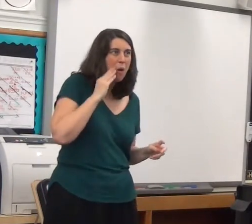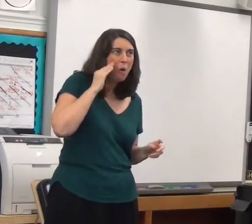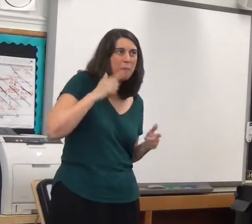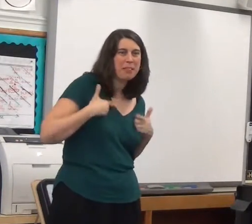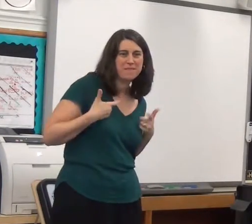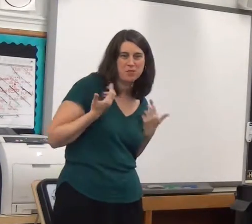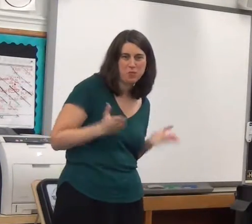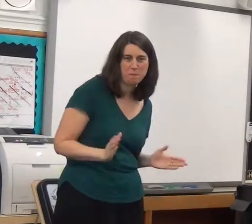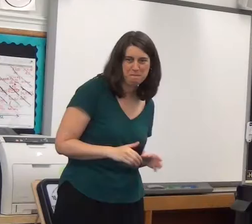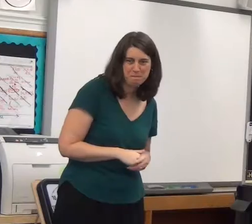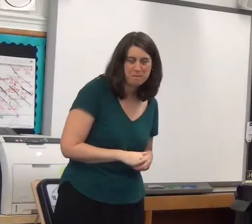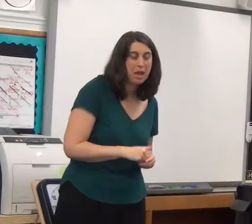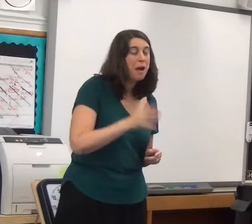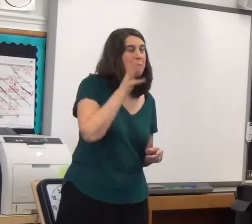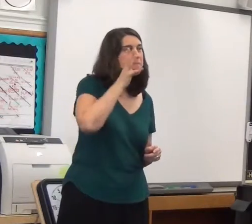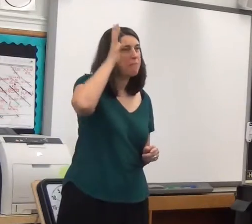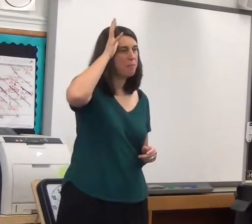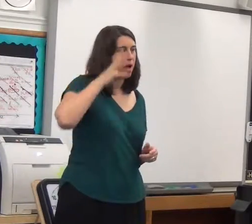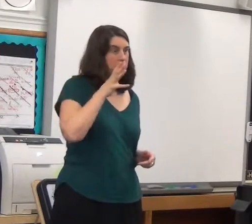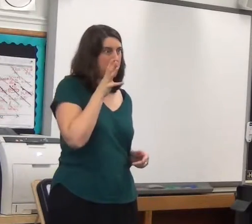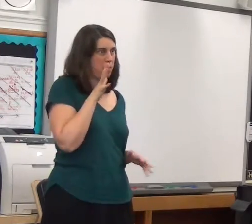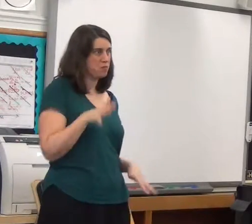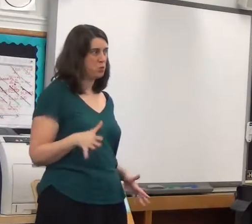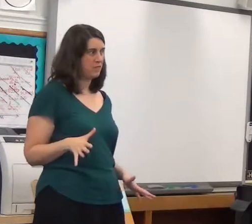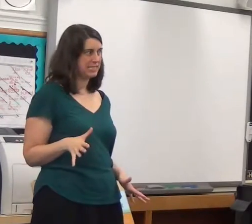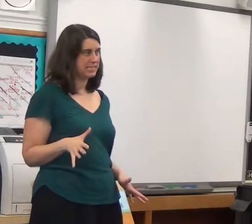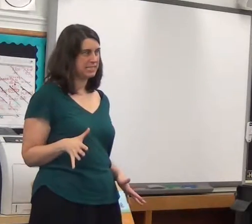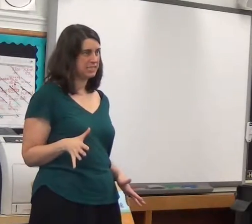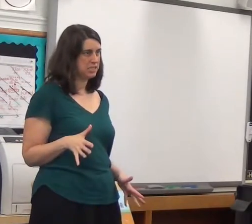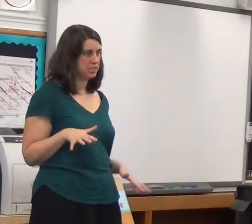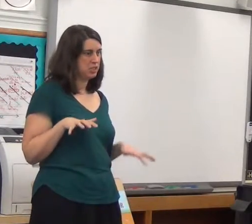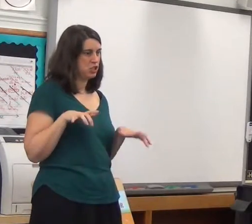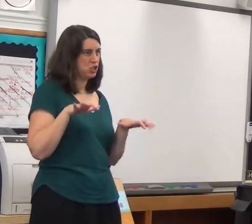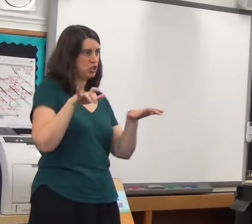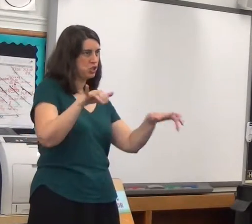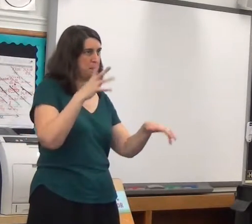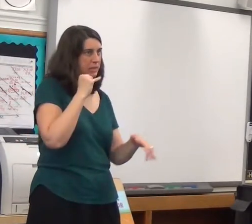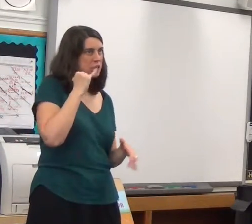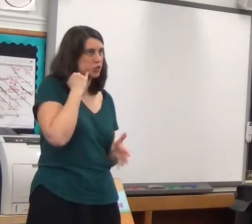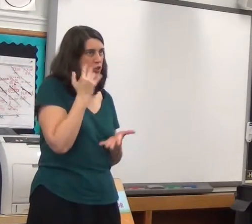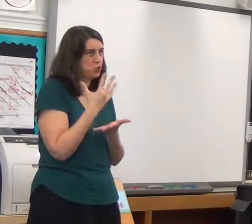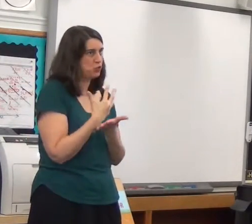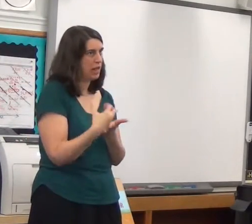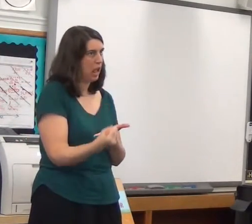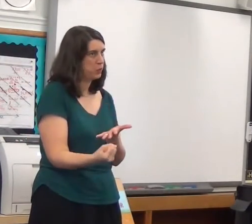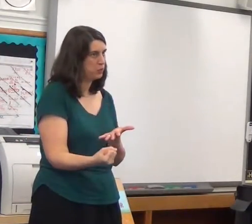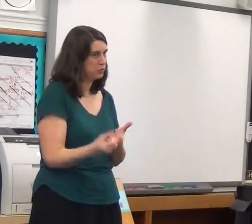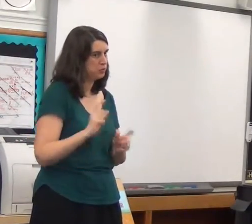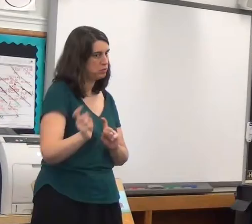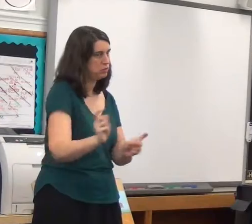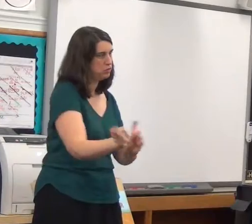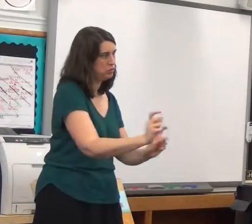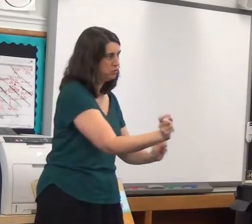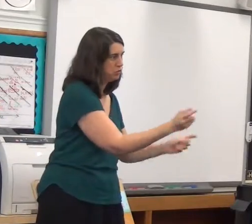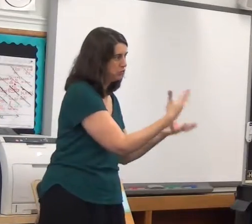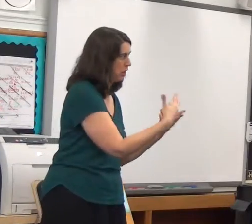room. My mom was getting nervous. We were running out of juice. I